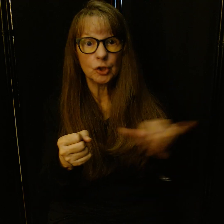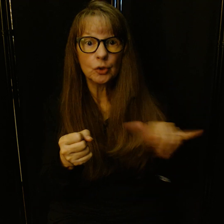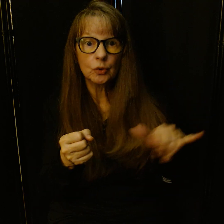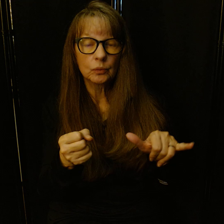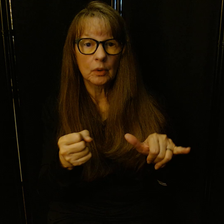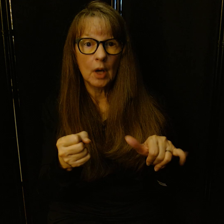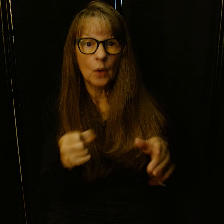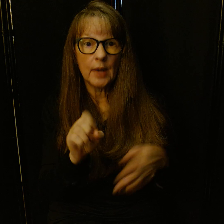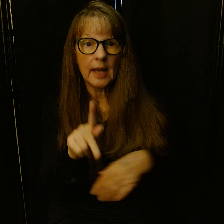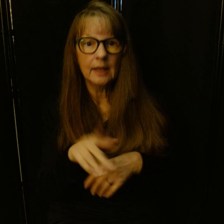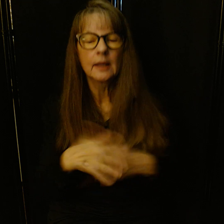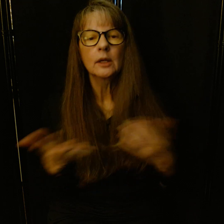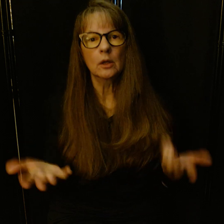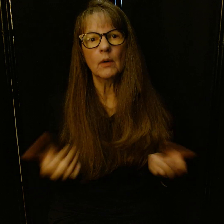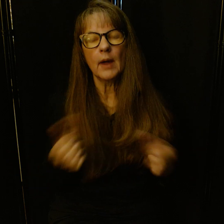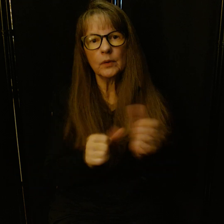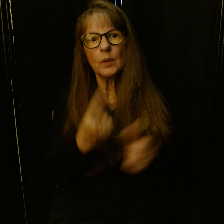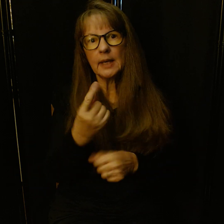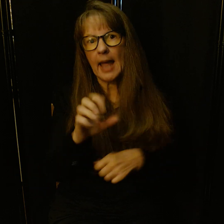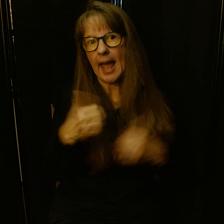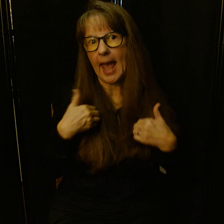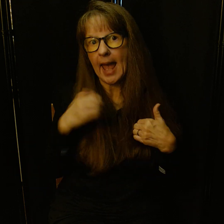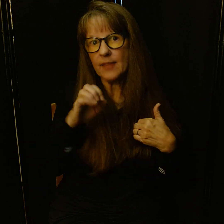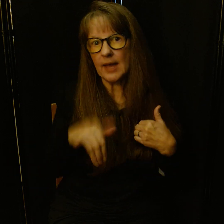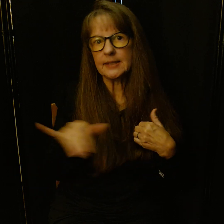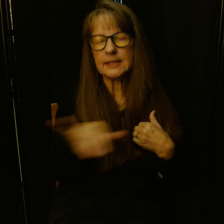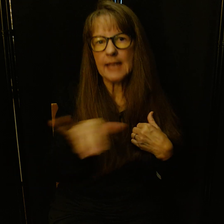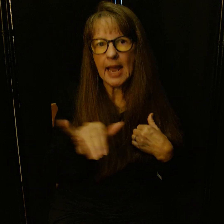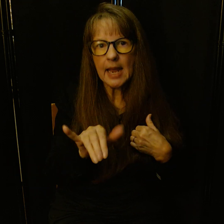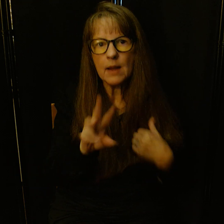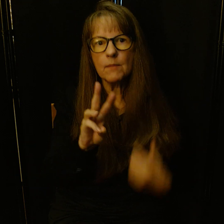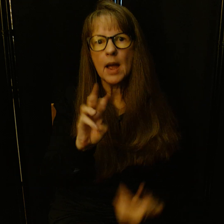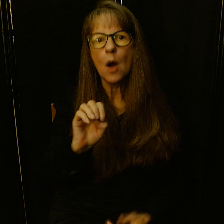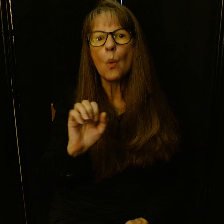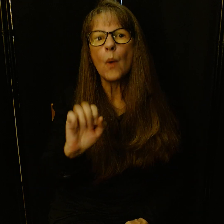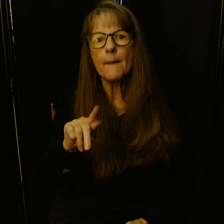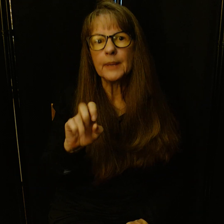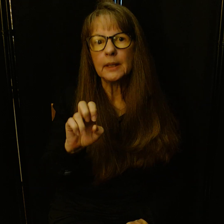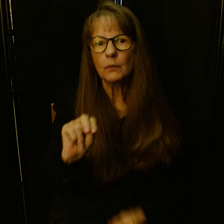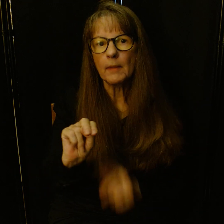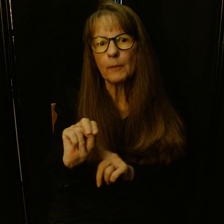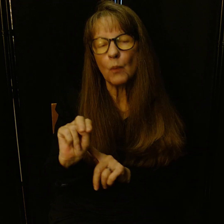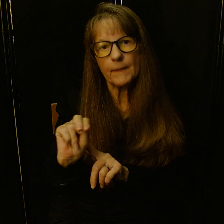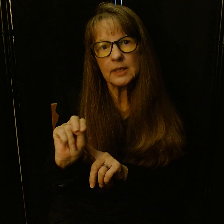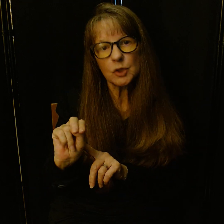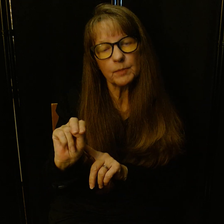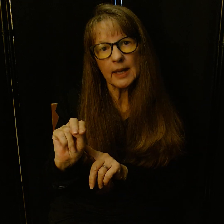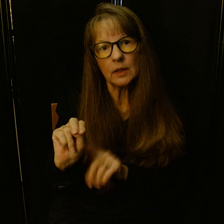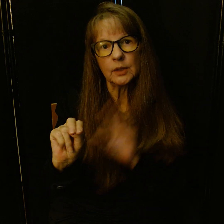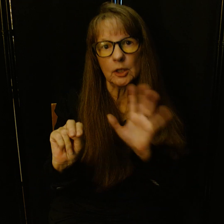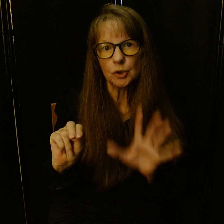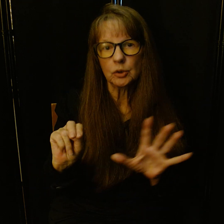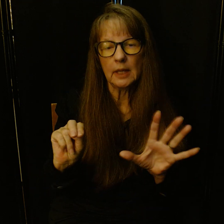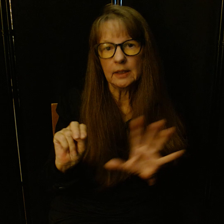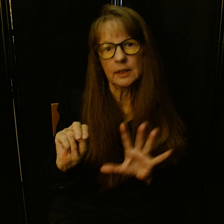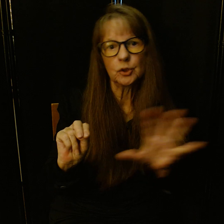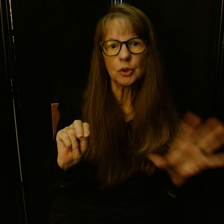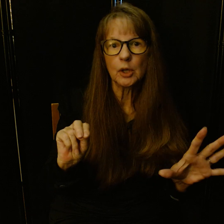too. Okay, everyone had that same weapon. Remember, weapon is spelled unless you're going to